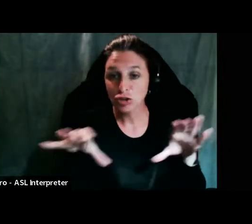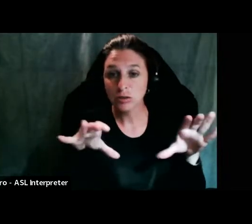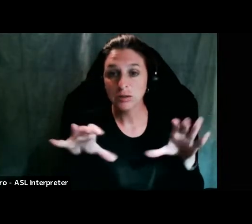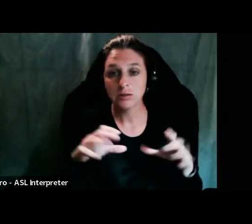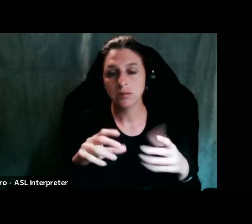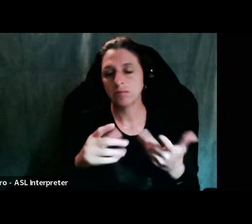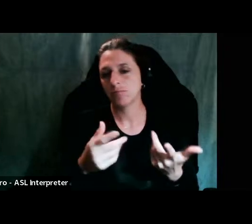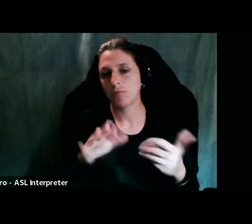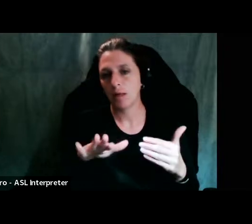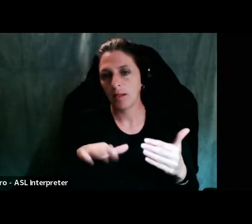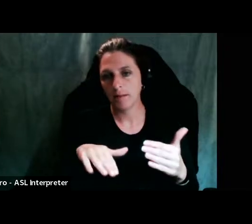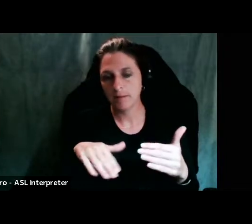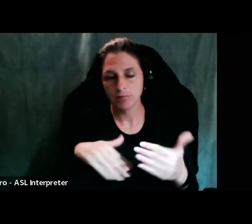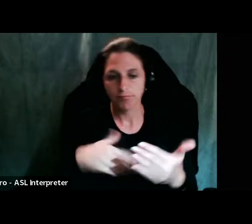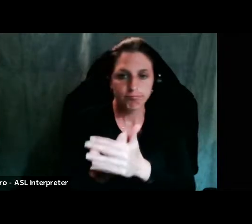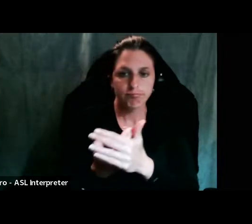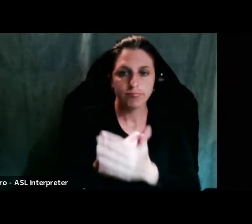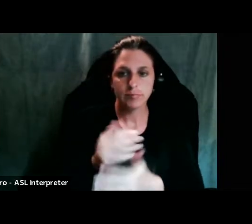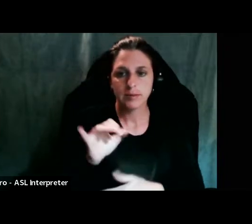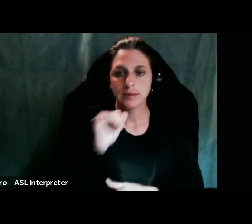that point.